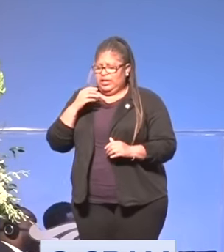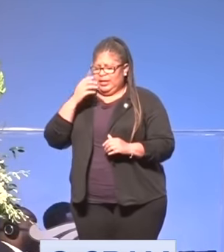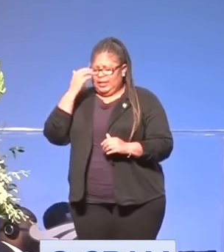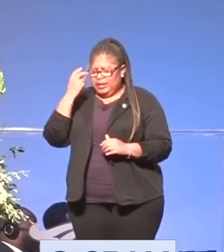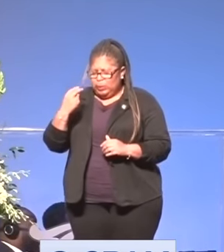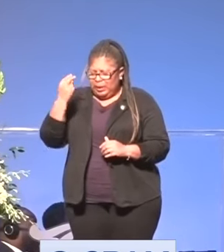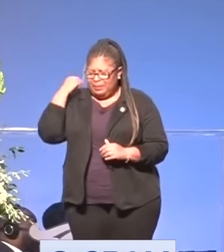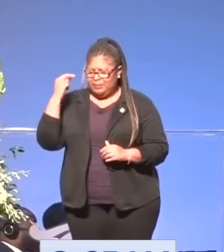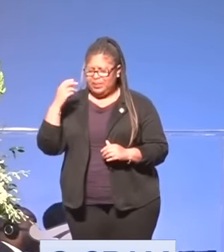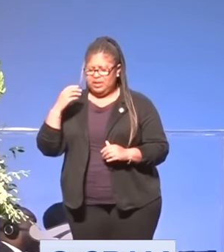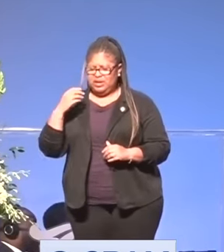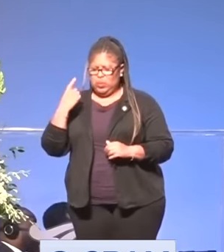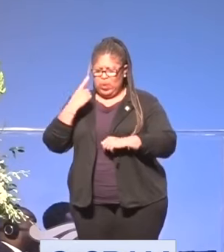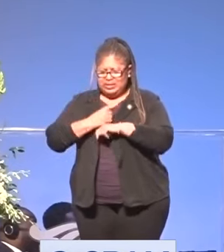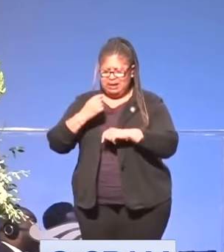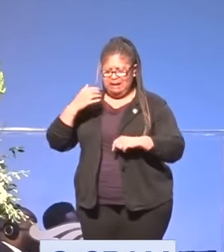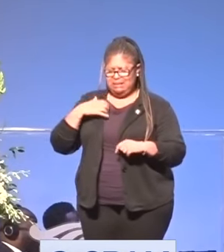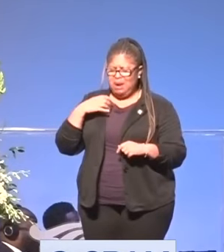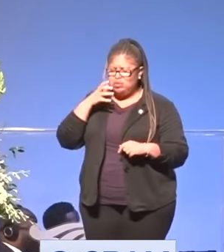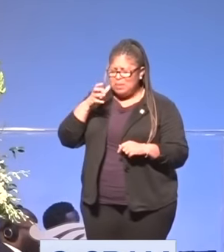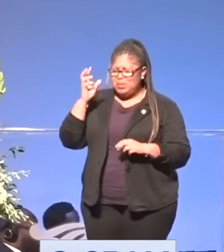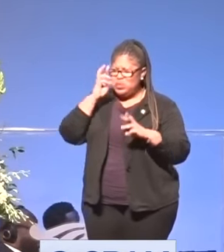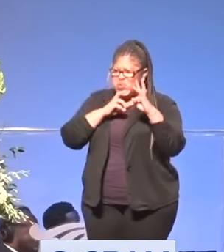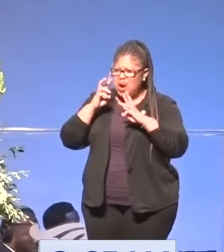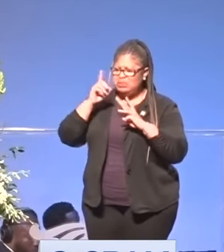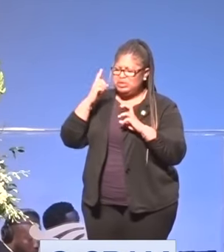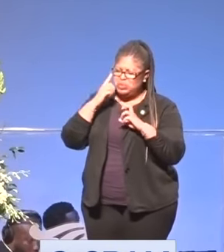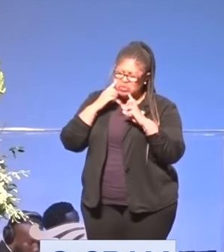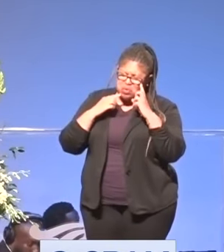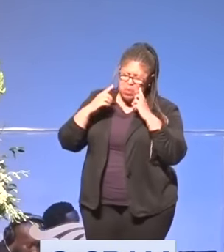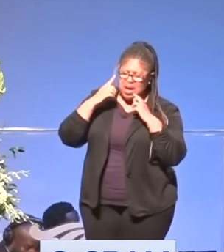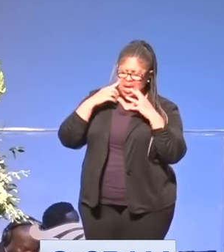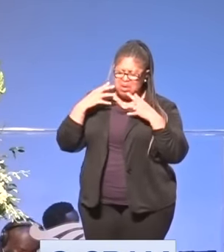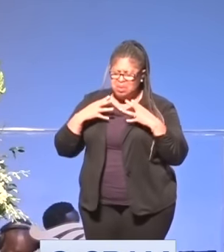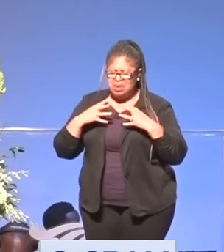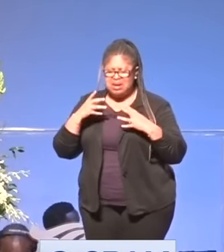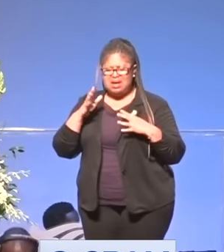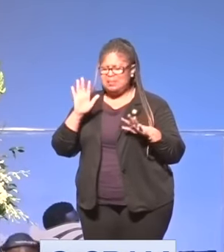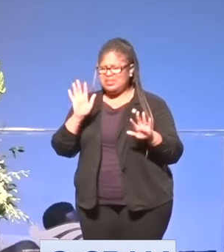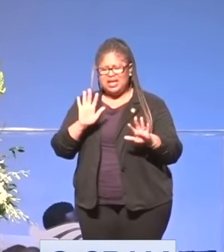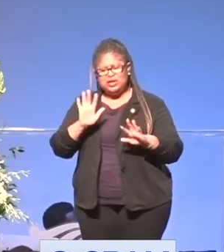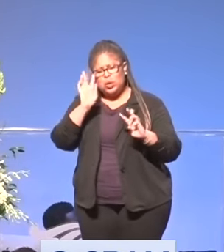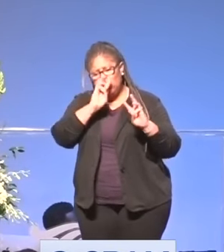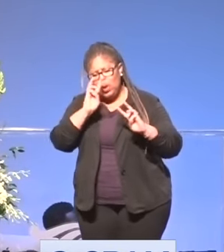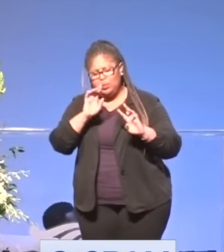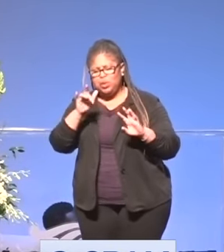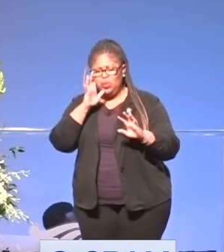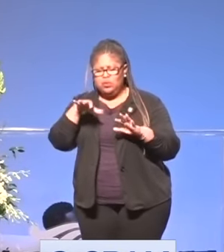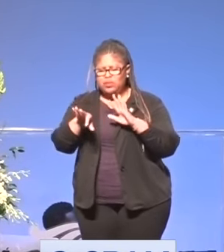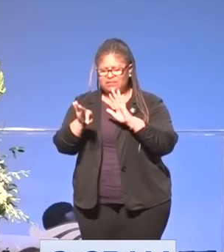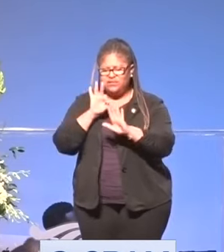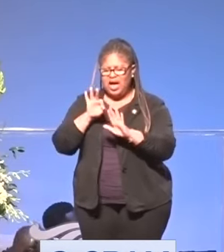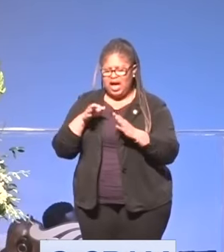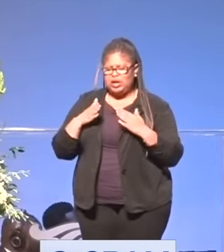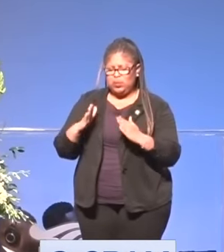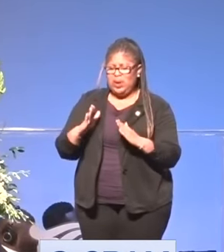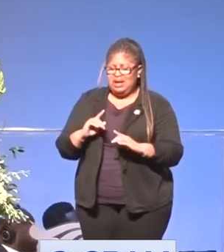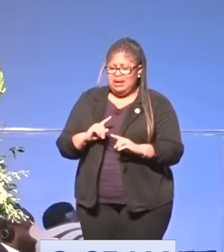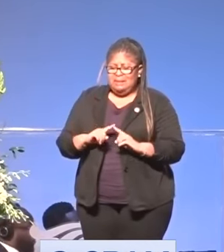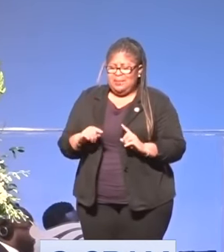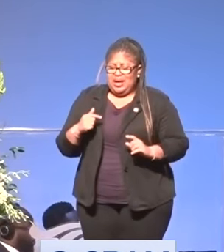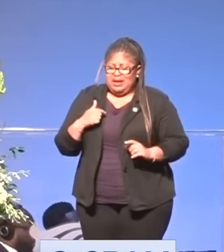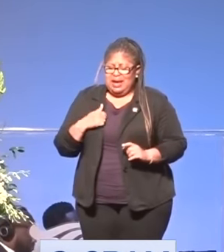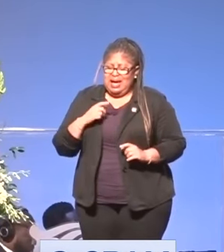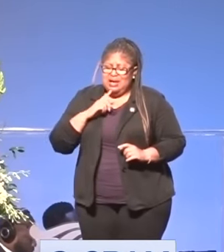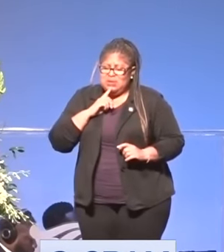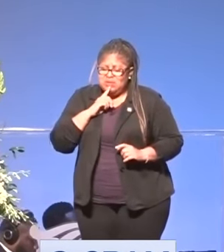crying. All I remember is me saying, "Granny, it's okay. We'll find a way." But I wasn't entirely sure about how we were going to get to